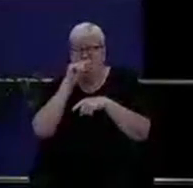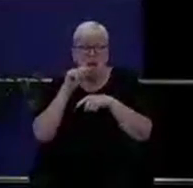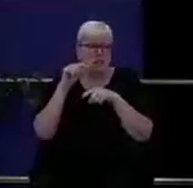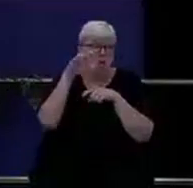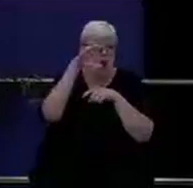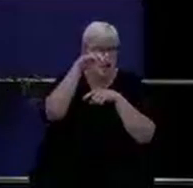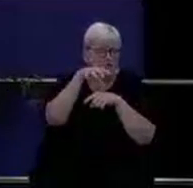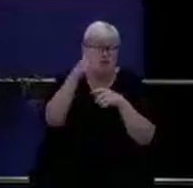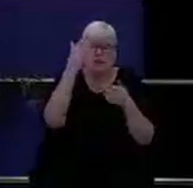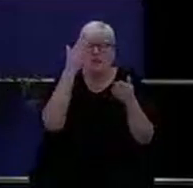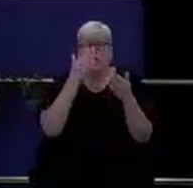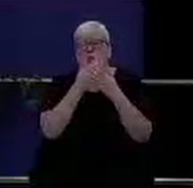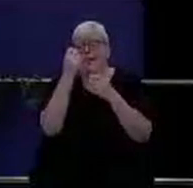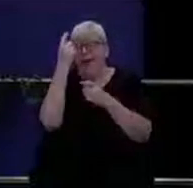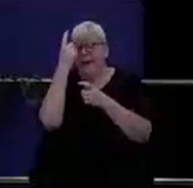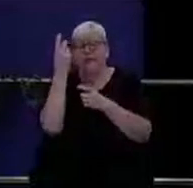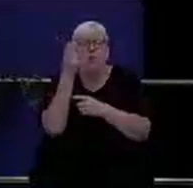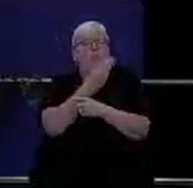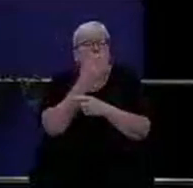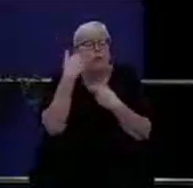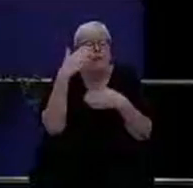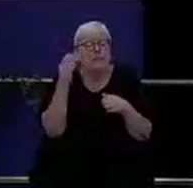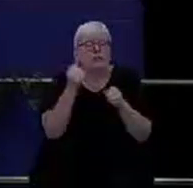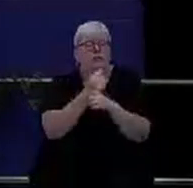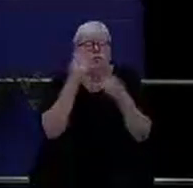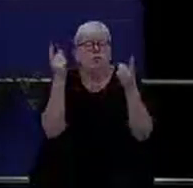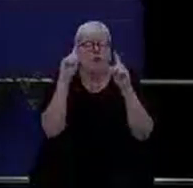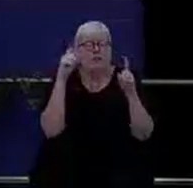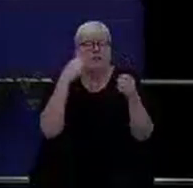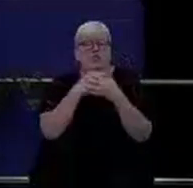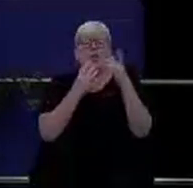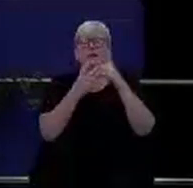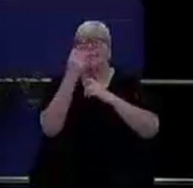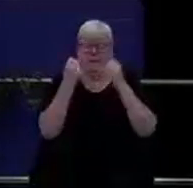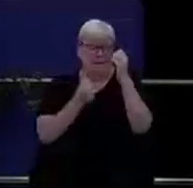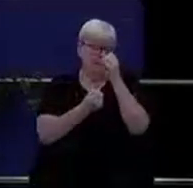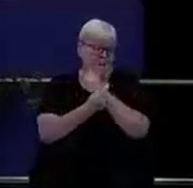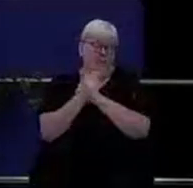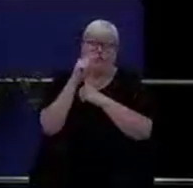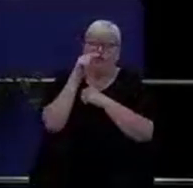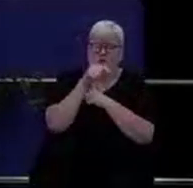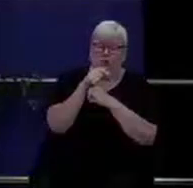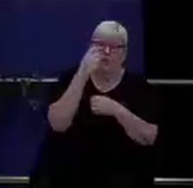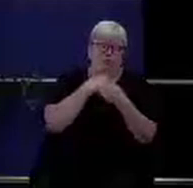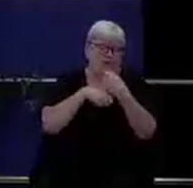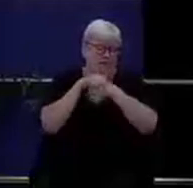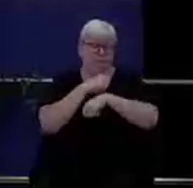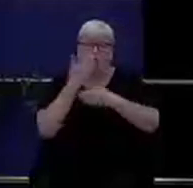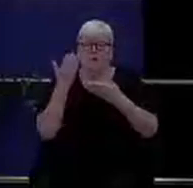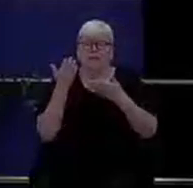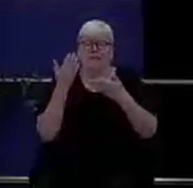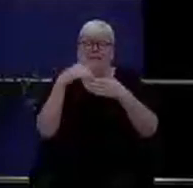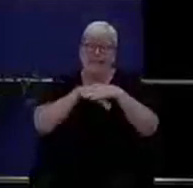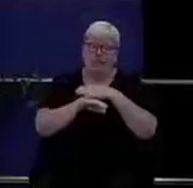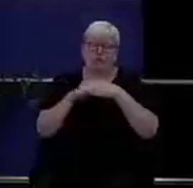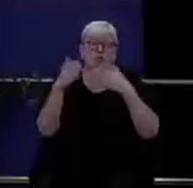know, this idea that what both of you have done is take something that happened to you and transform it into